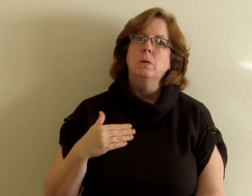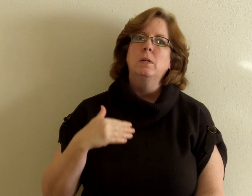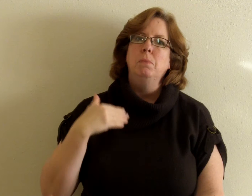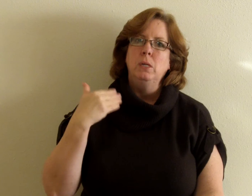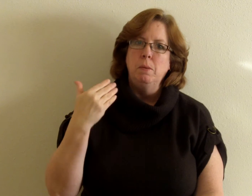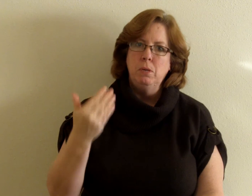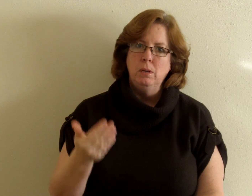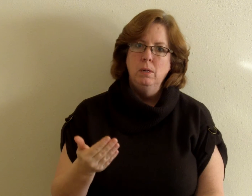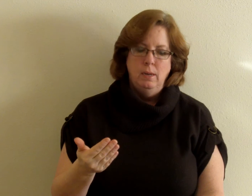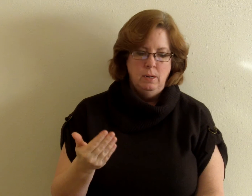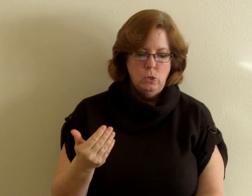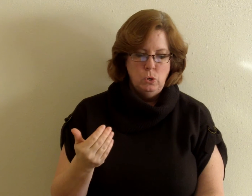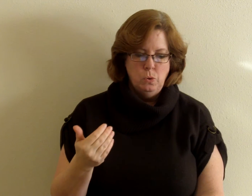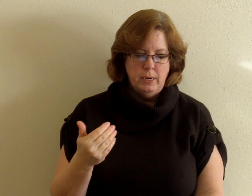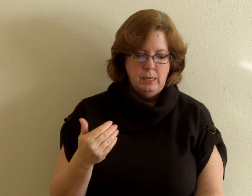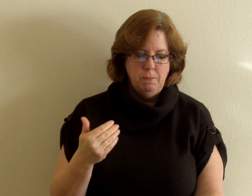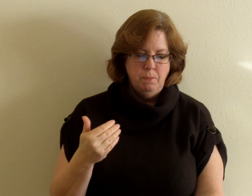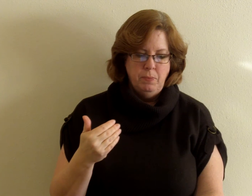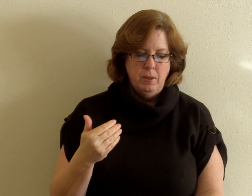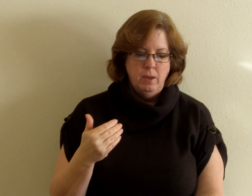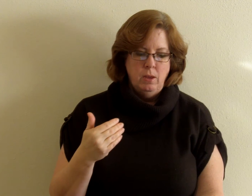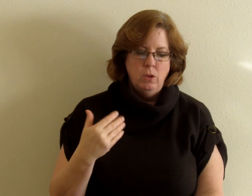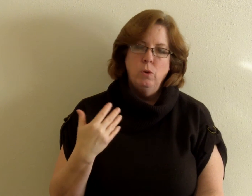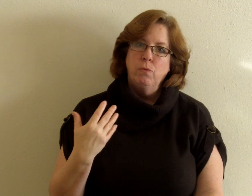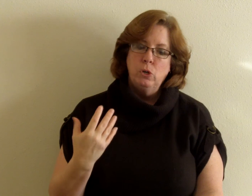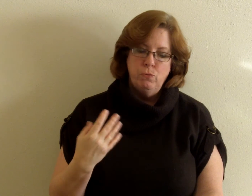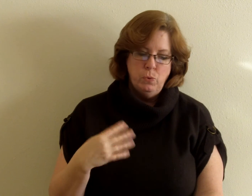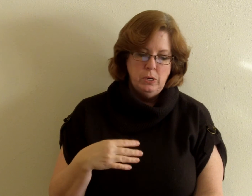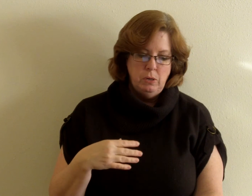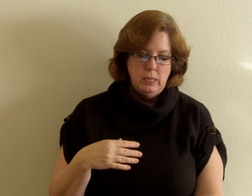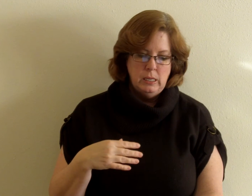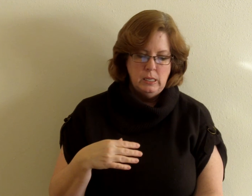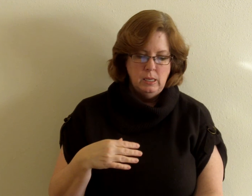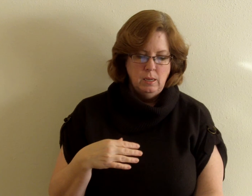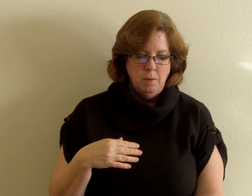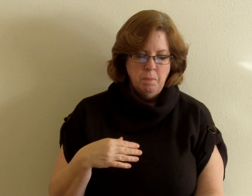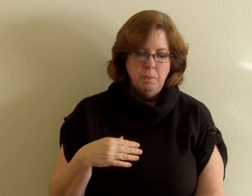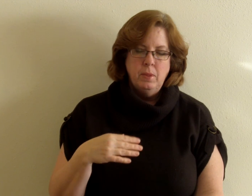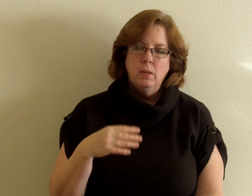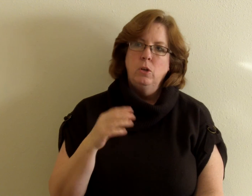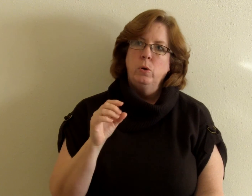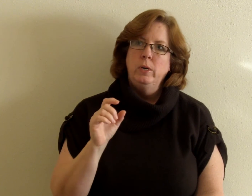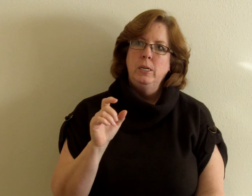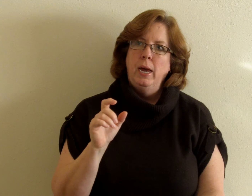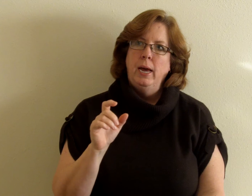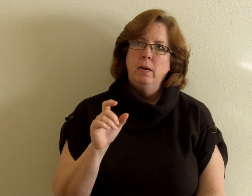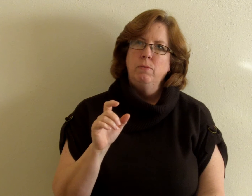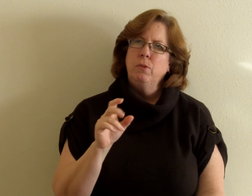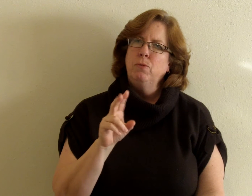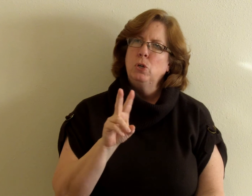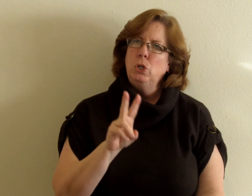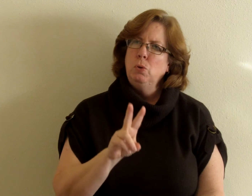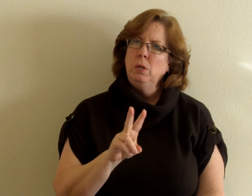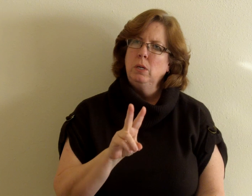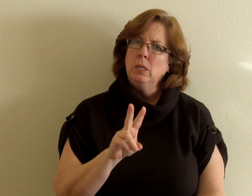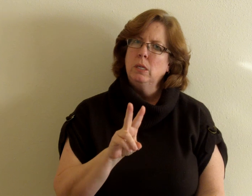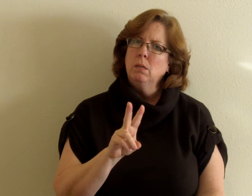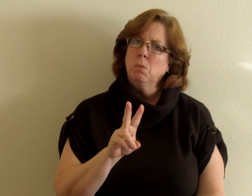going to build up to stories. Your first 4 units, you're going to have the first 2 units, you're